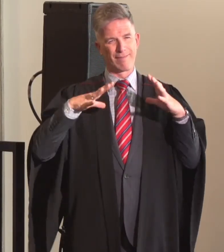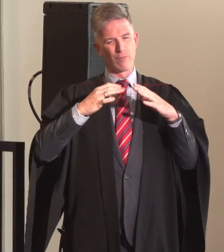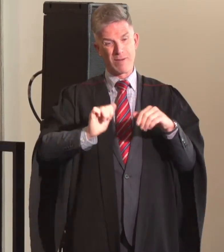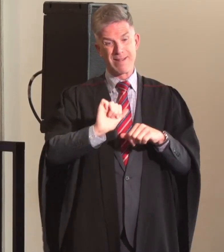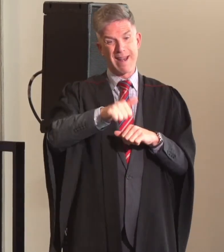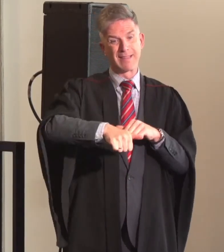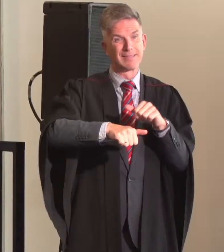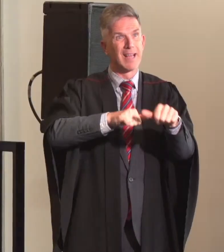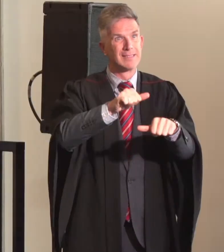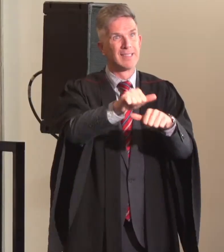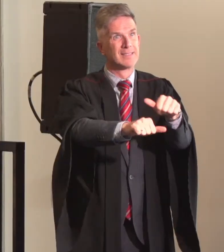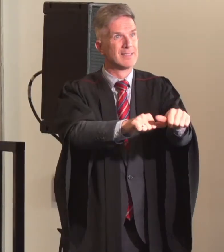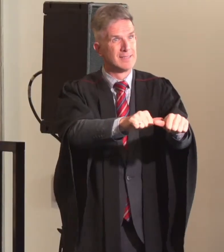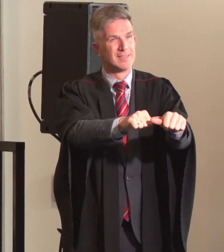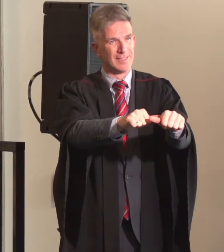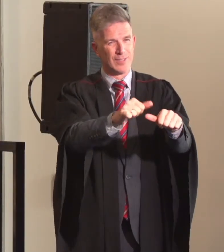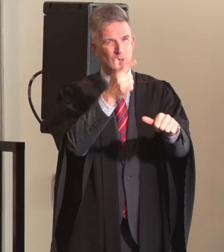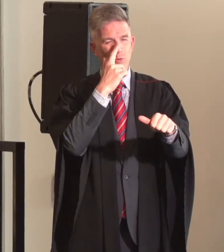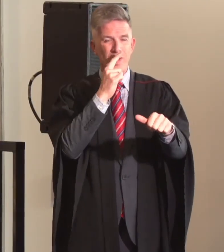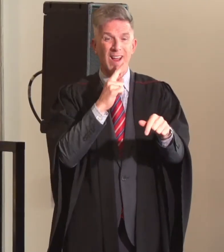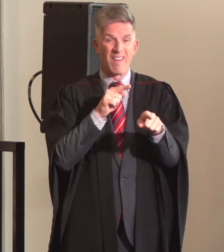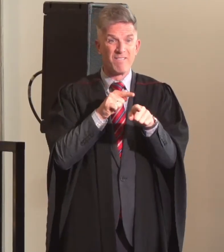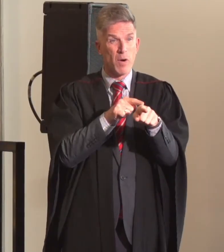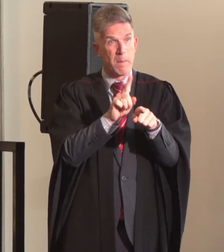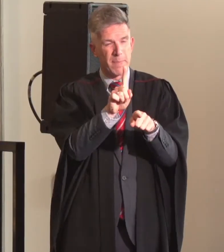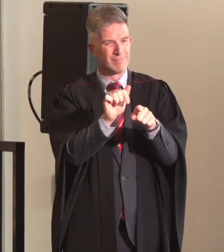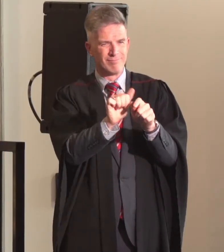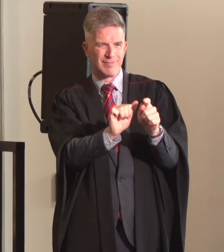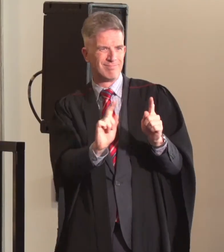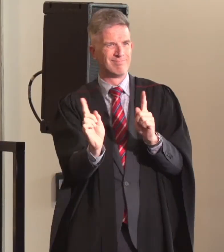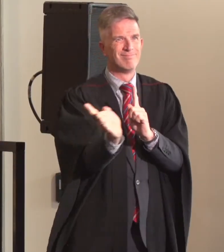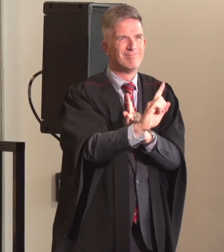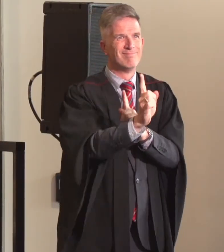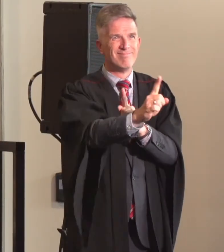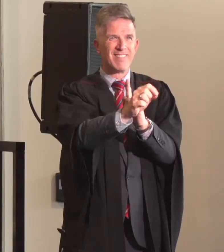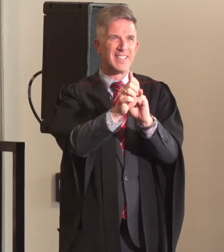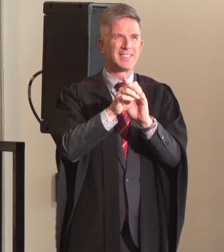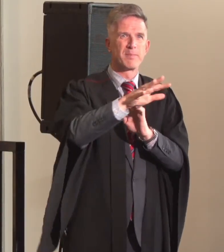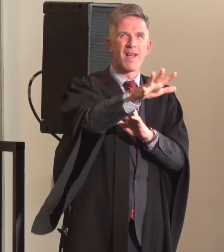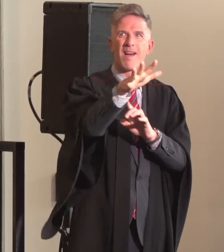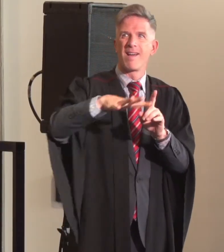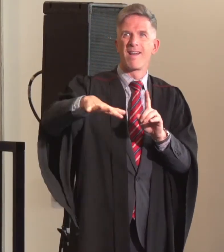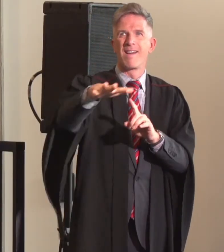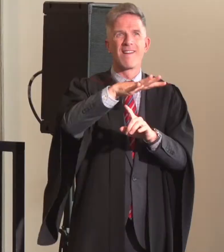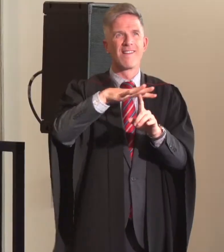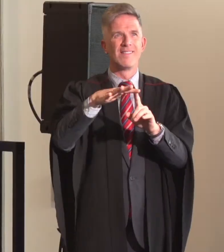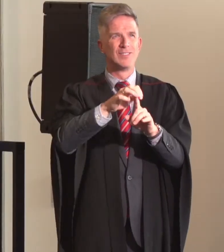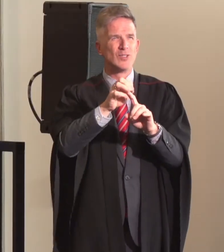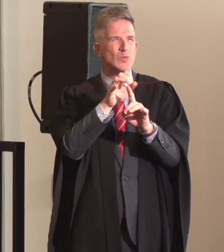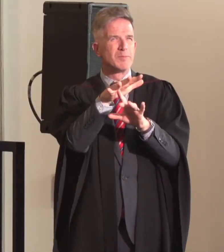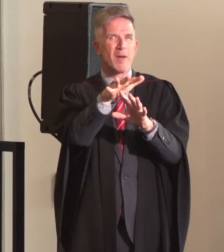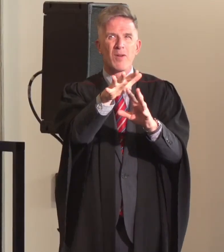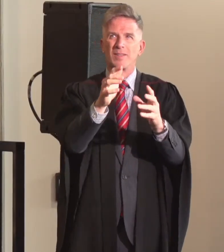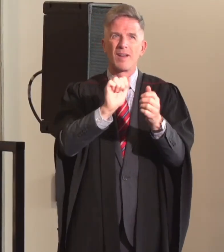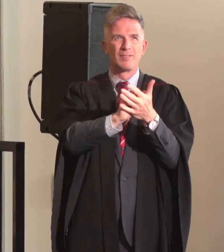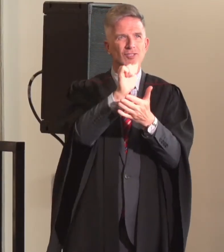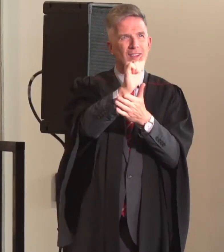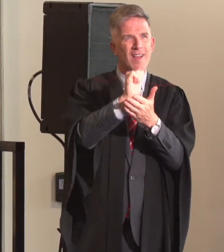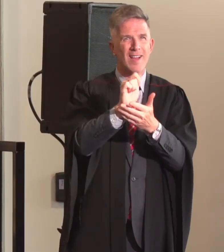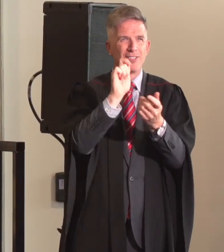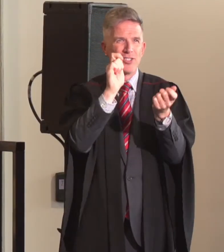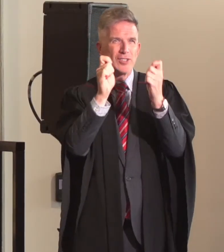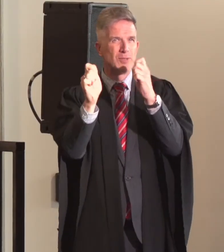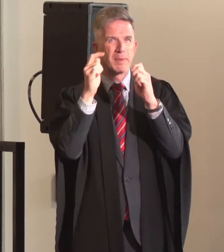to respond to change, but also to follow and inspire it, to provoke thought, invite feeling, and to reshape culture. The creative